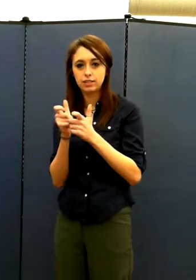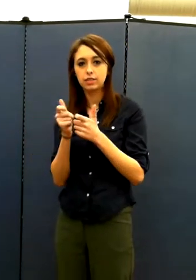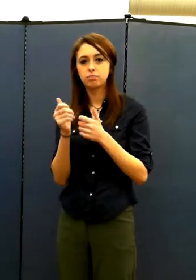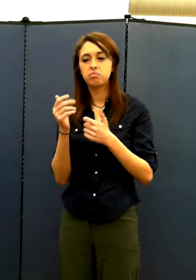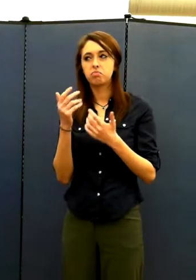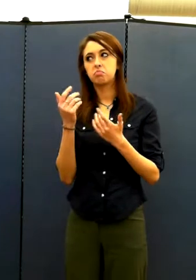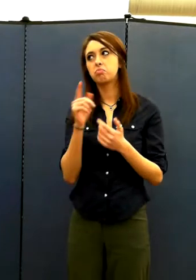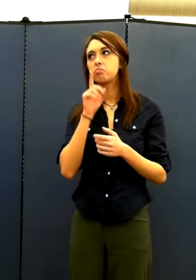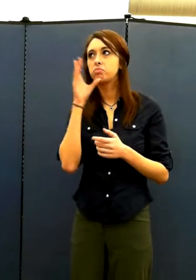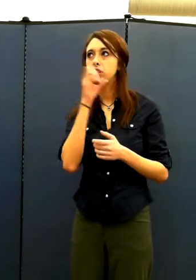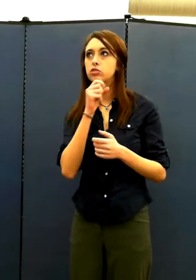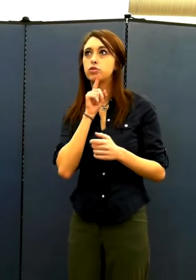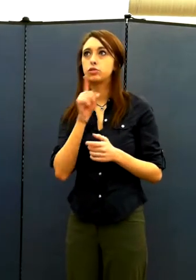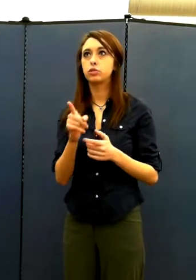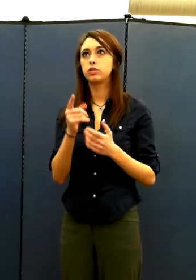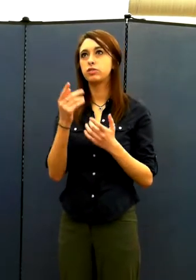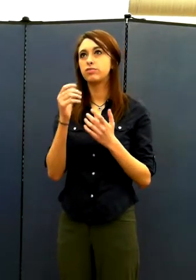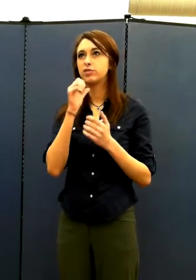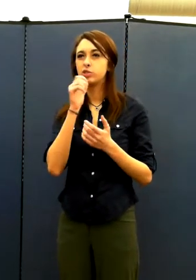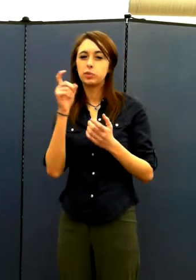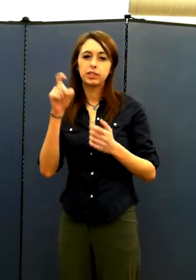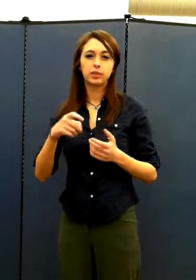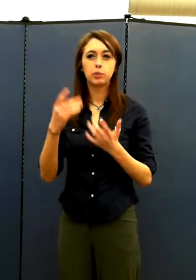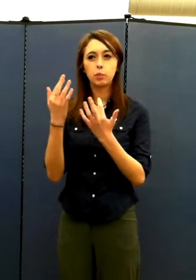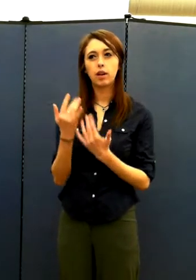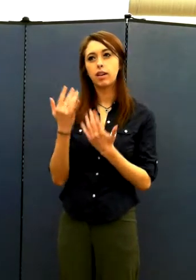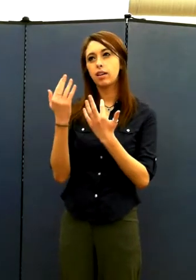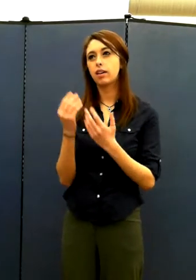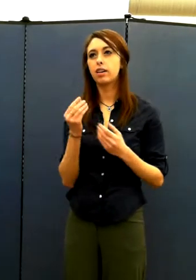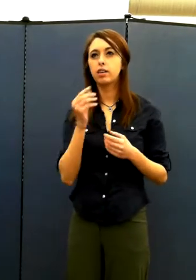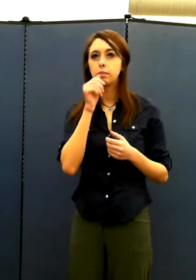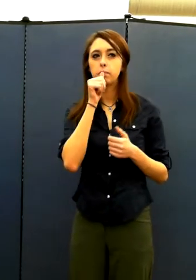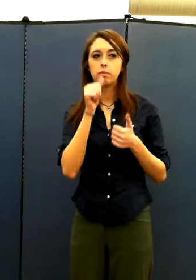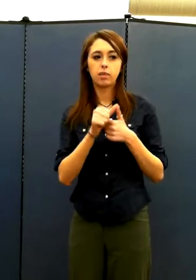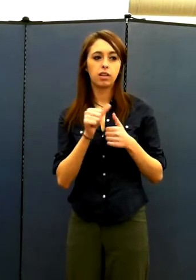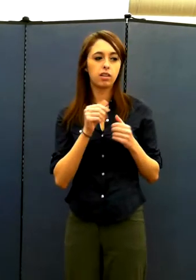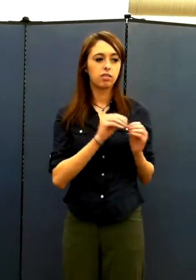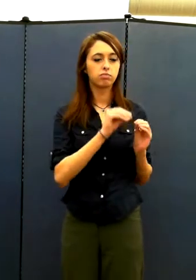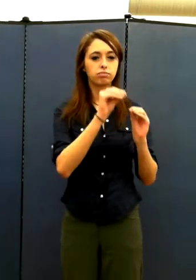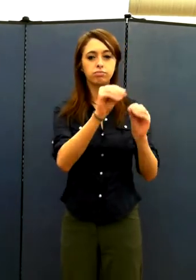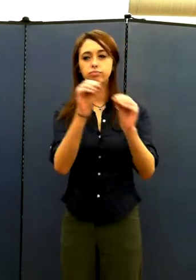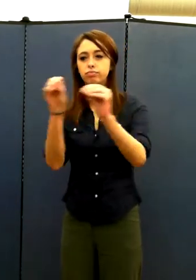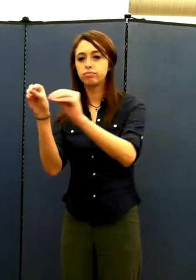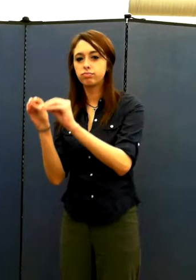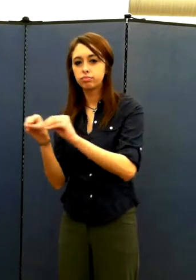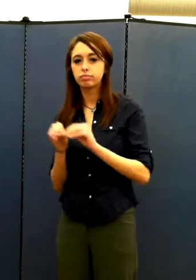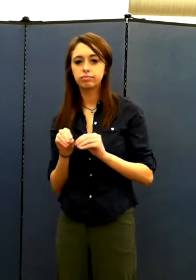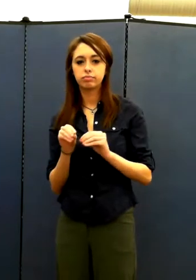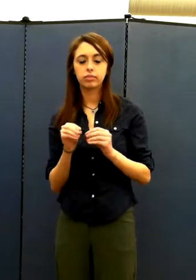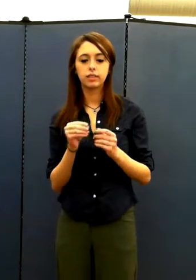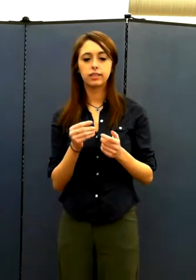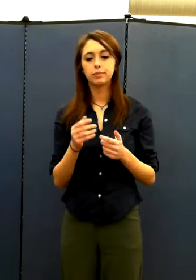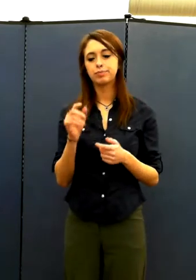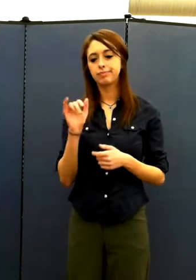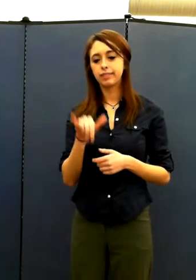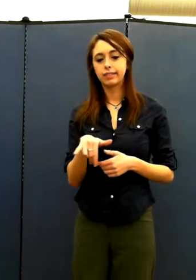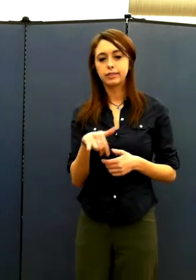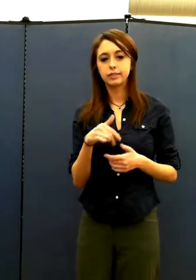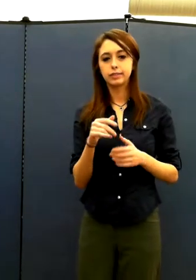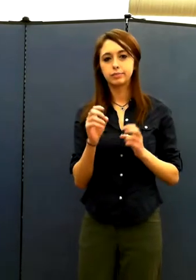to be processed in the mail to then be shipped over to the office. So that's just a little something if you're really okay, I really